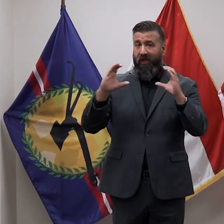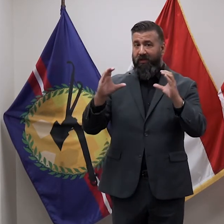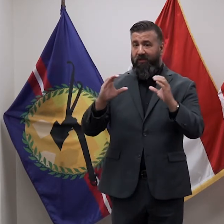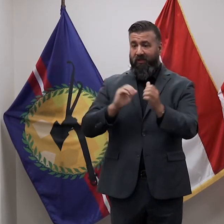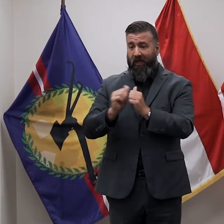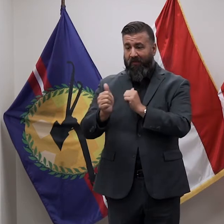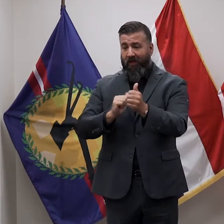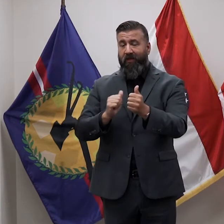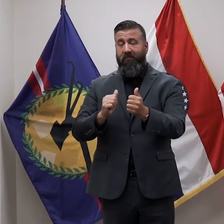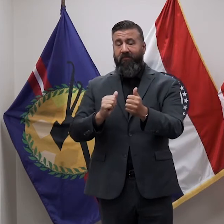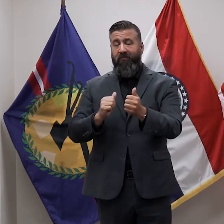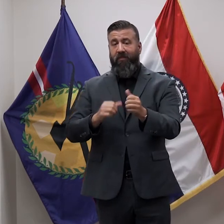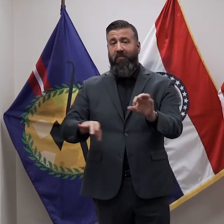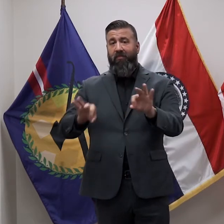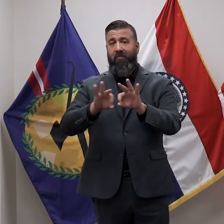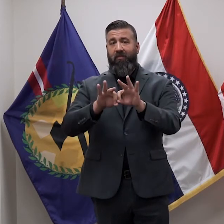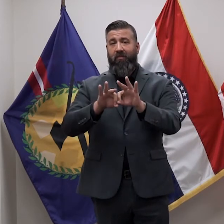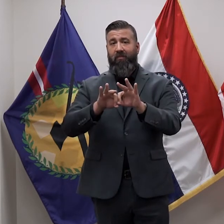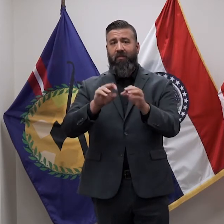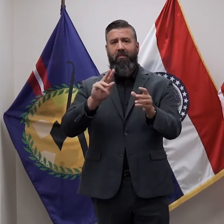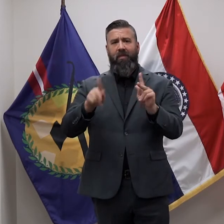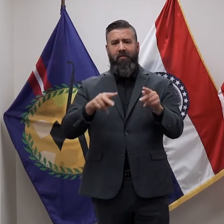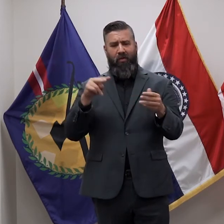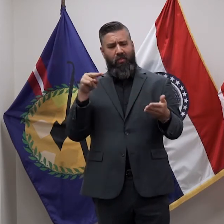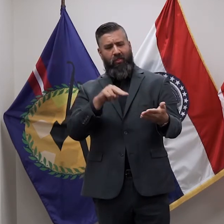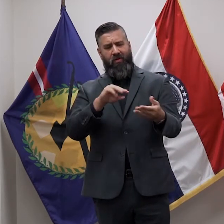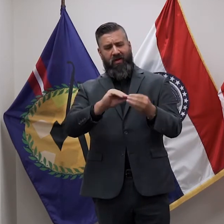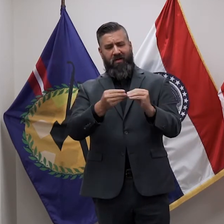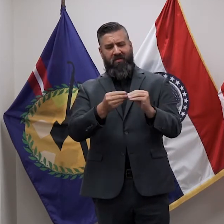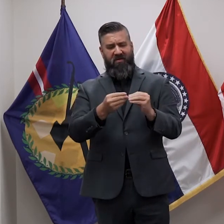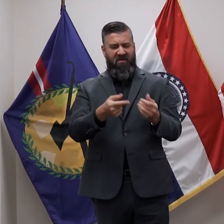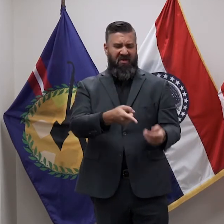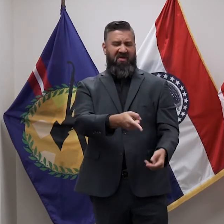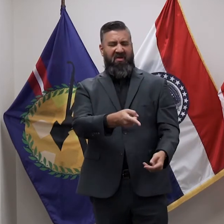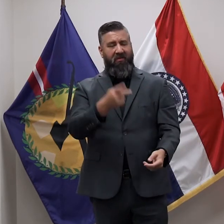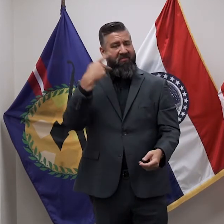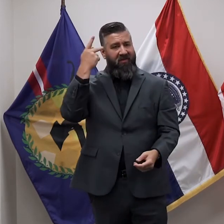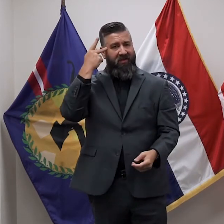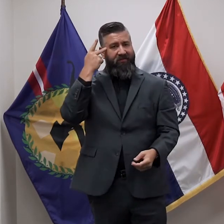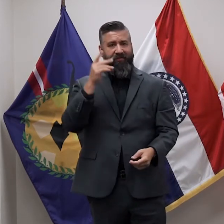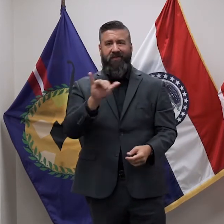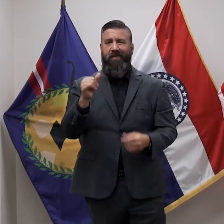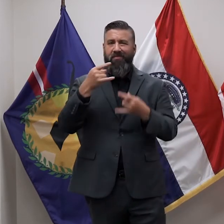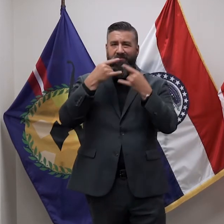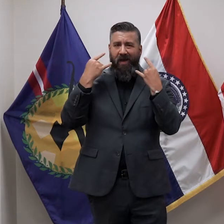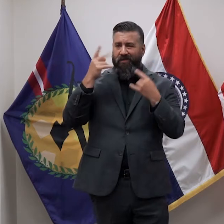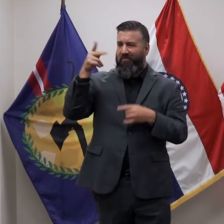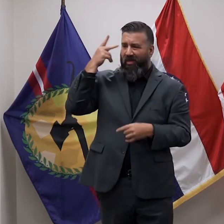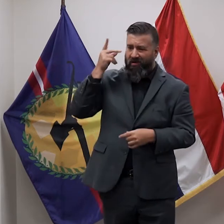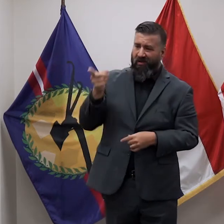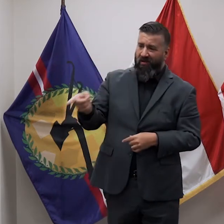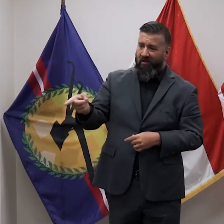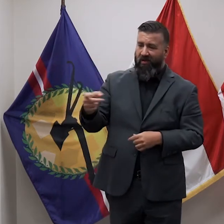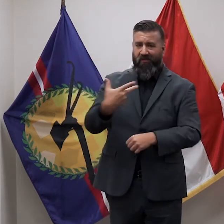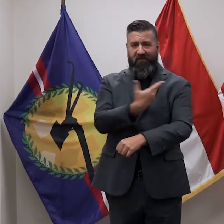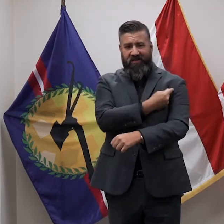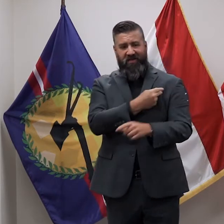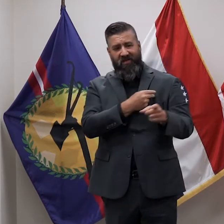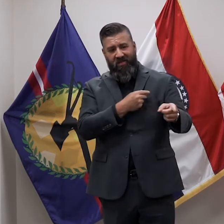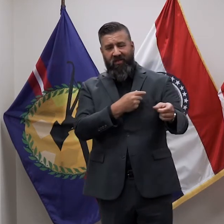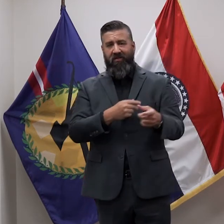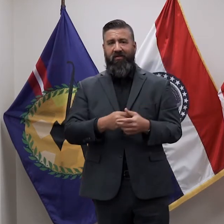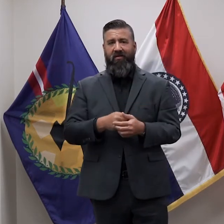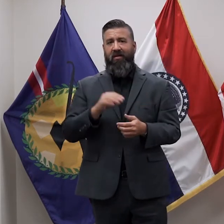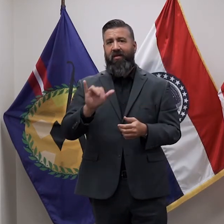important. And folks will look at that number and they'll try and politicize it, just like masks are politicized and vaccinations are politicized.